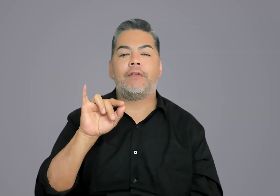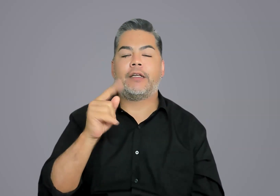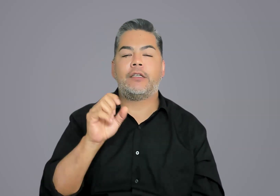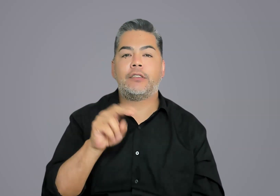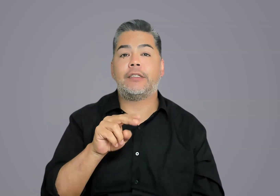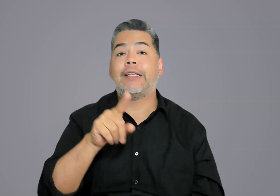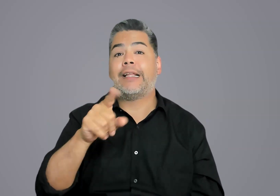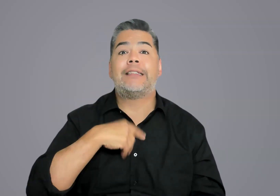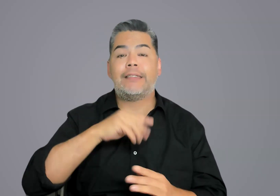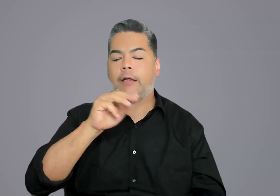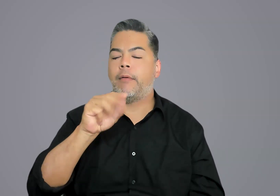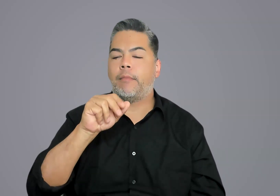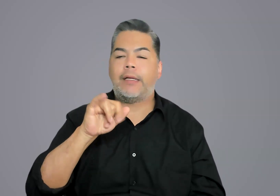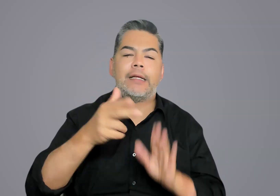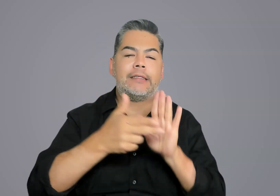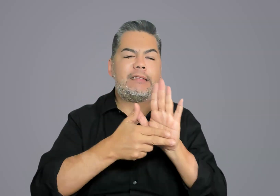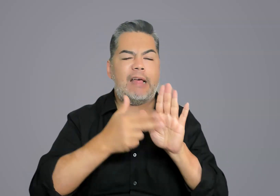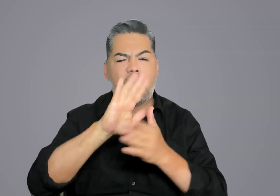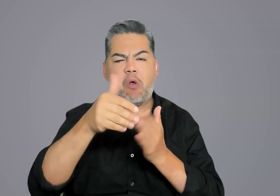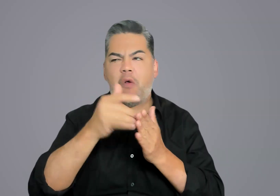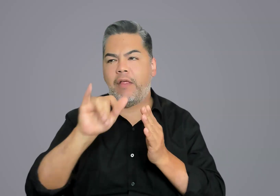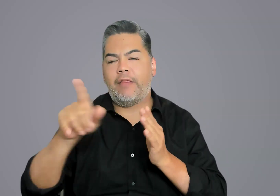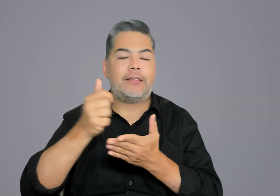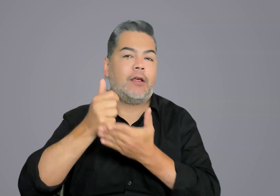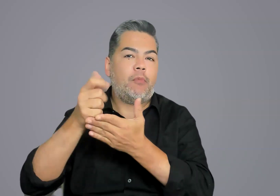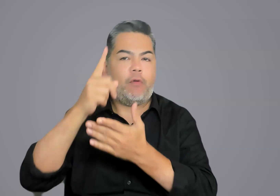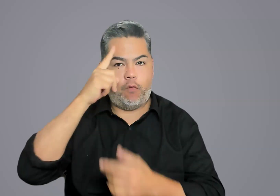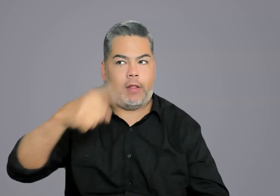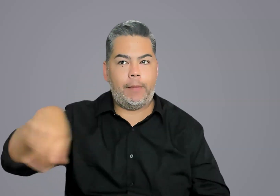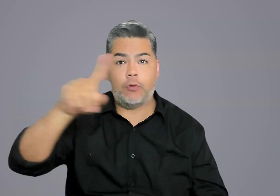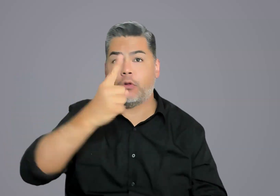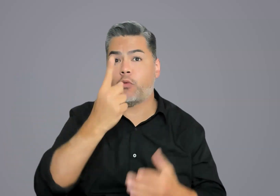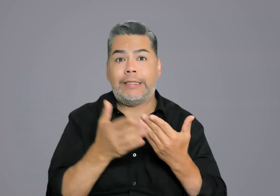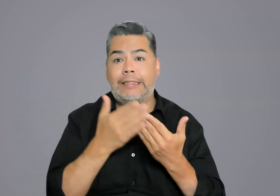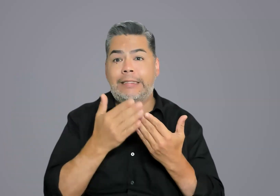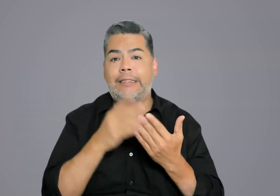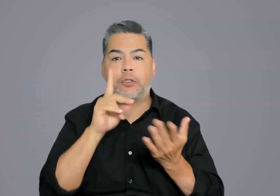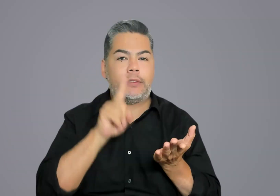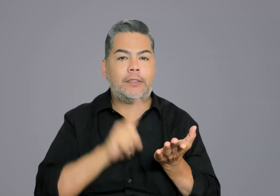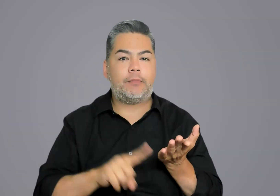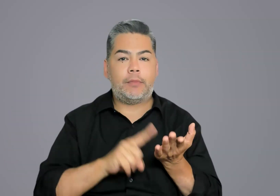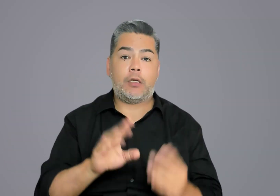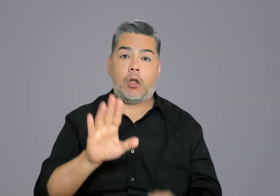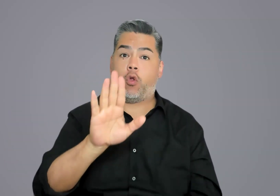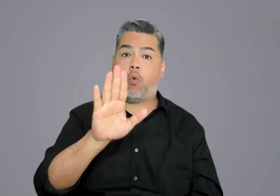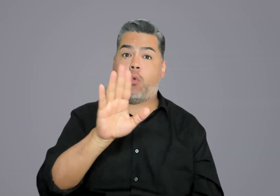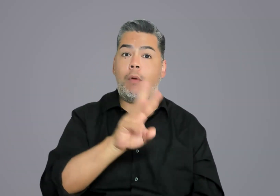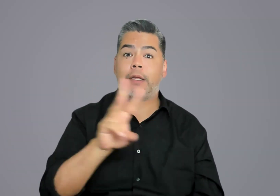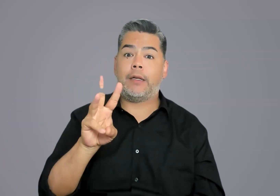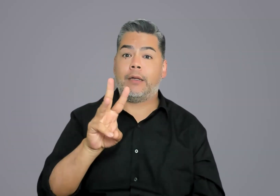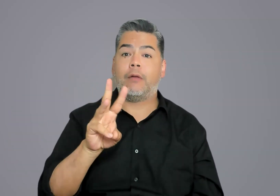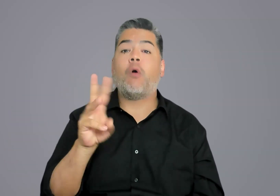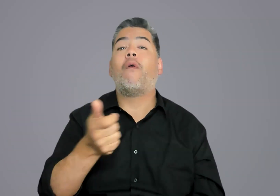all those sorts of things that's helpful for them. So that's one easy way to inspect either your own website or